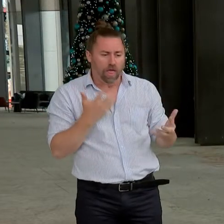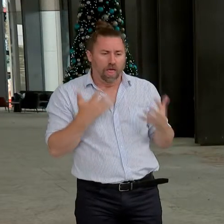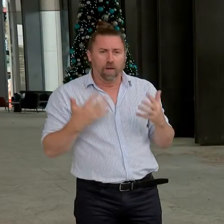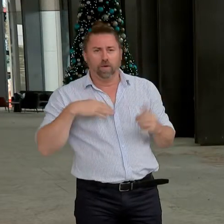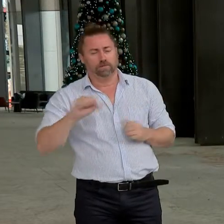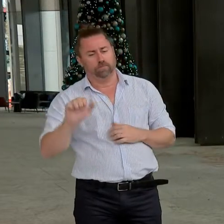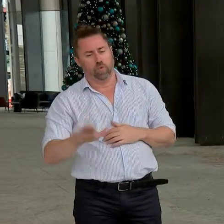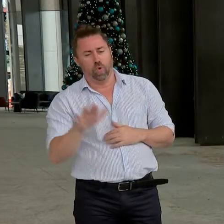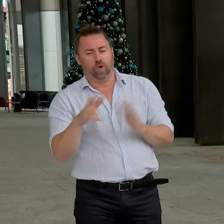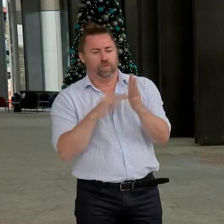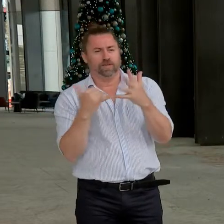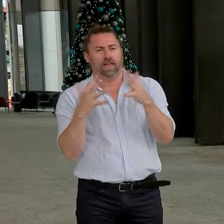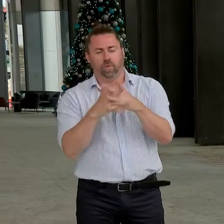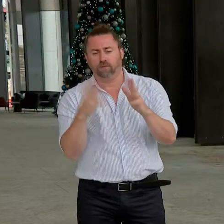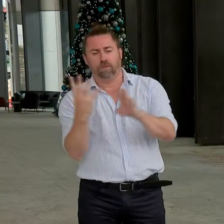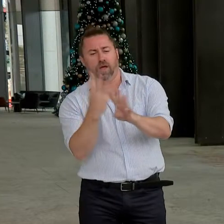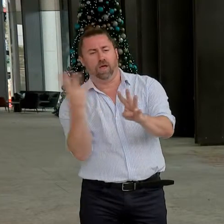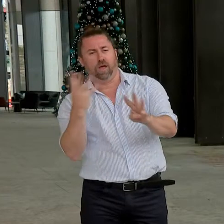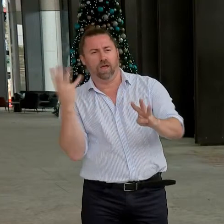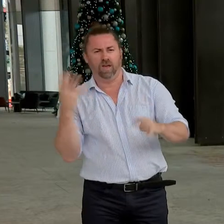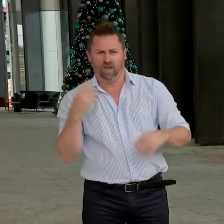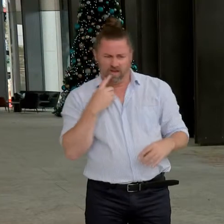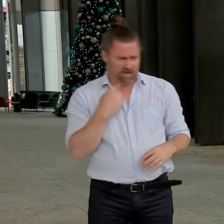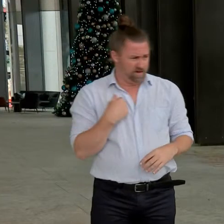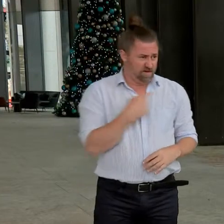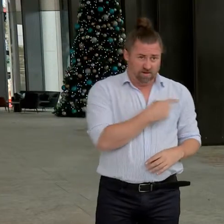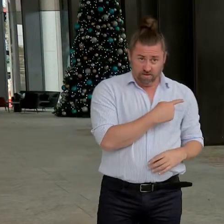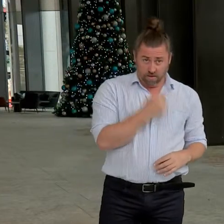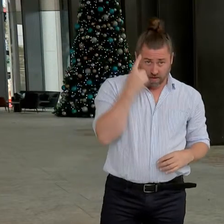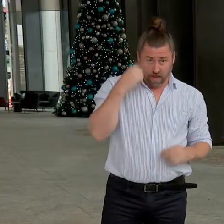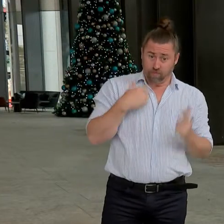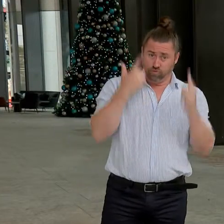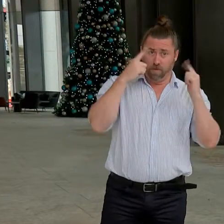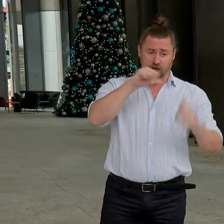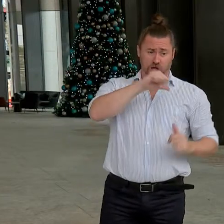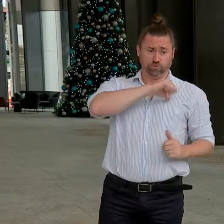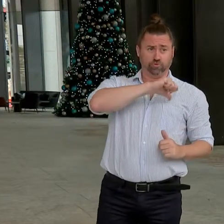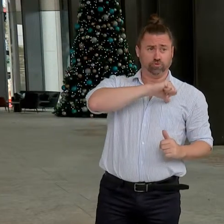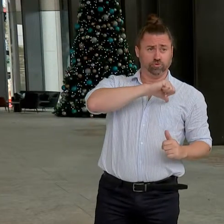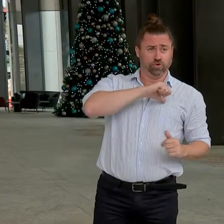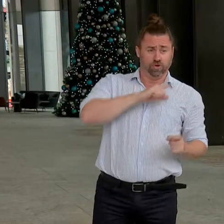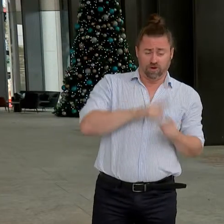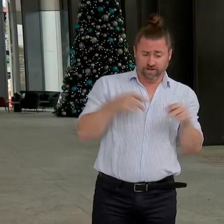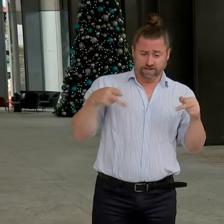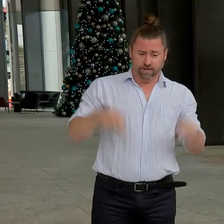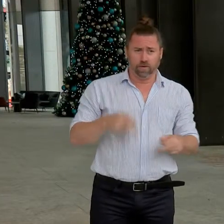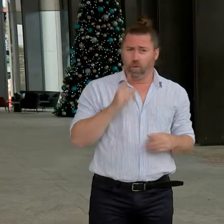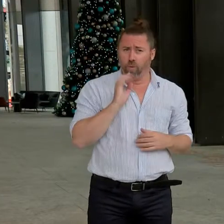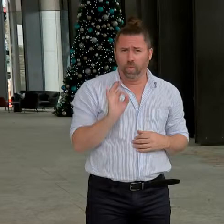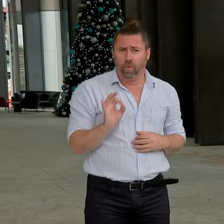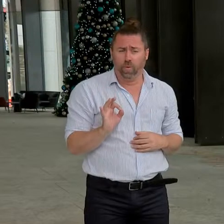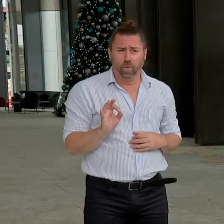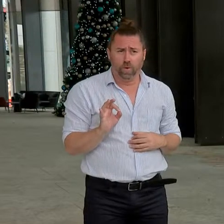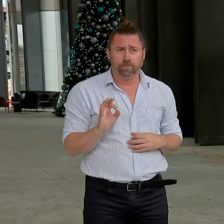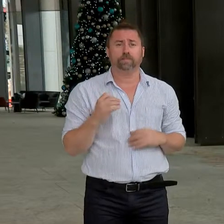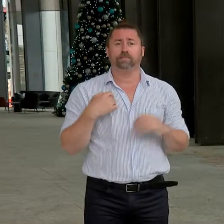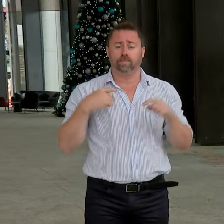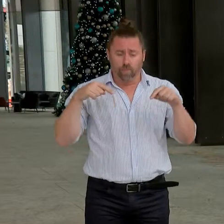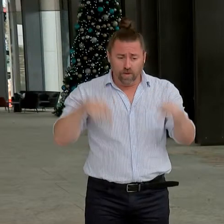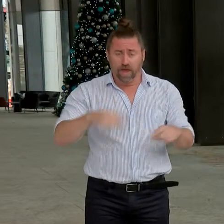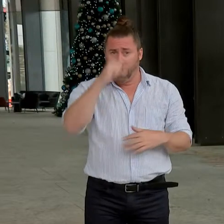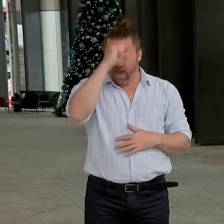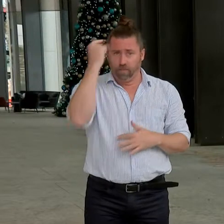that comment that the Premier's been recalcitrant. I think we have said, first and foremost, we are about keeping